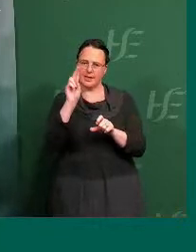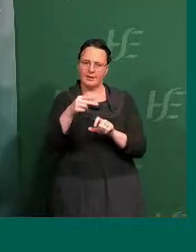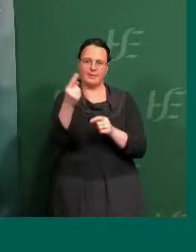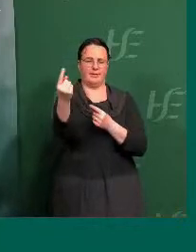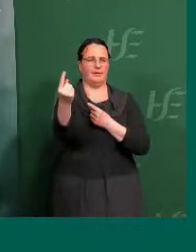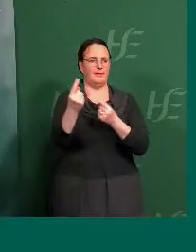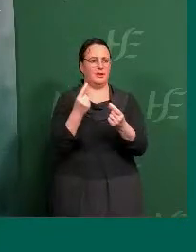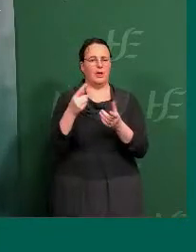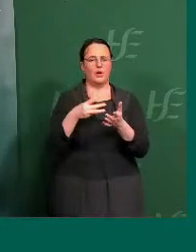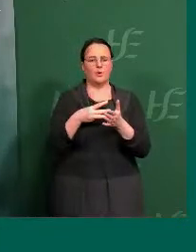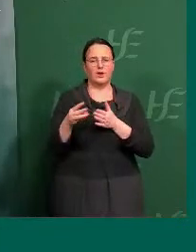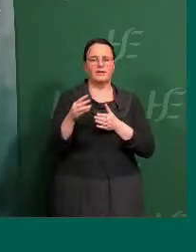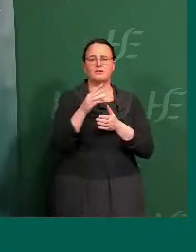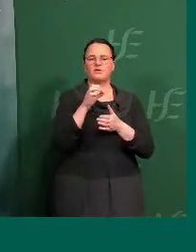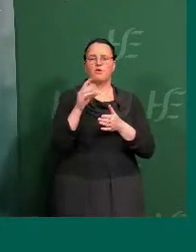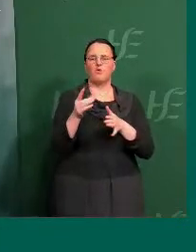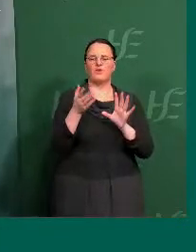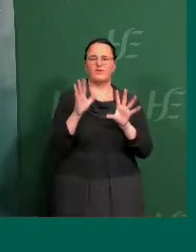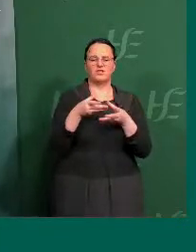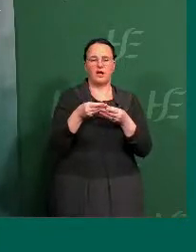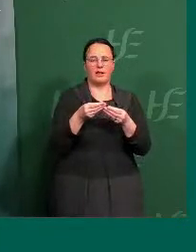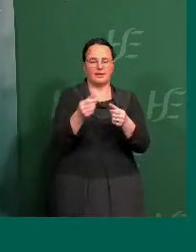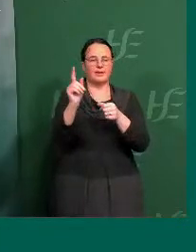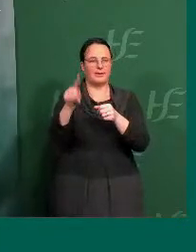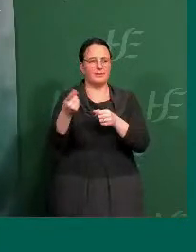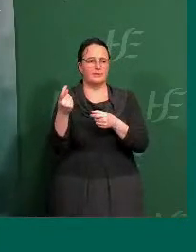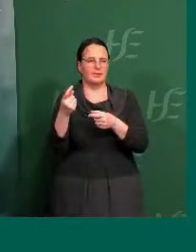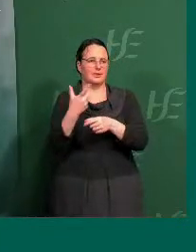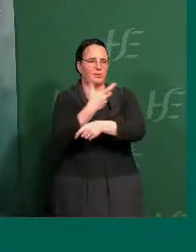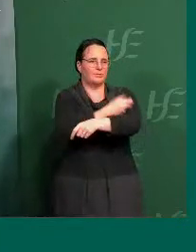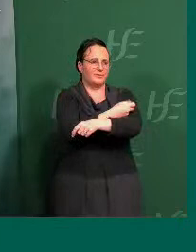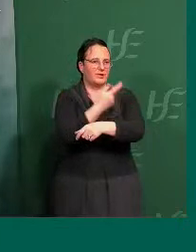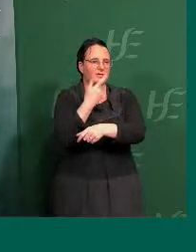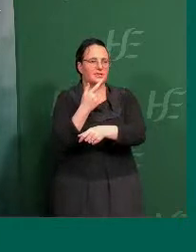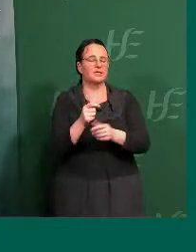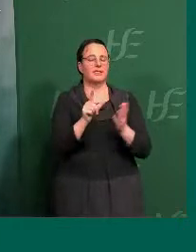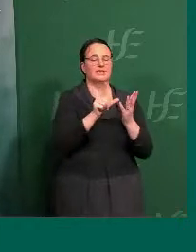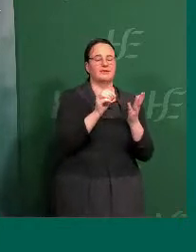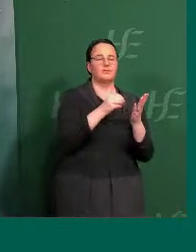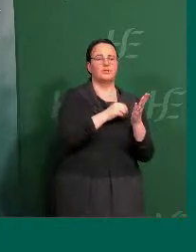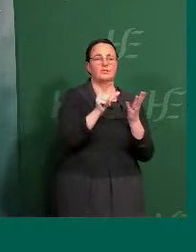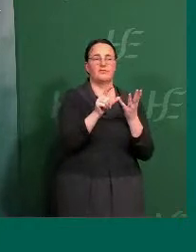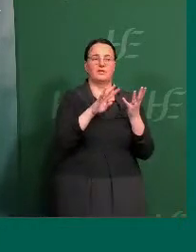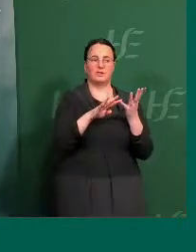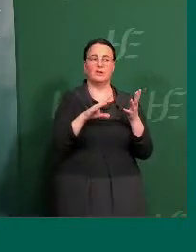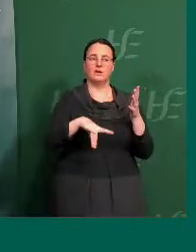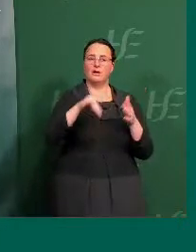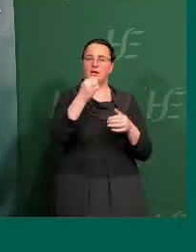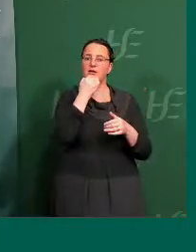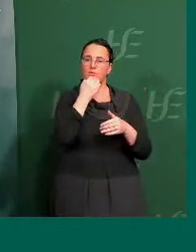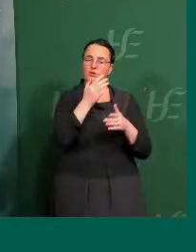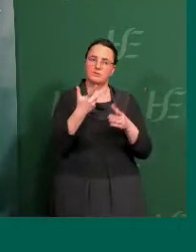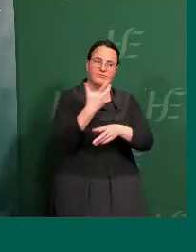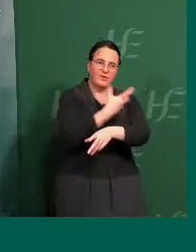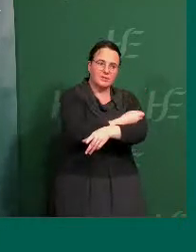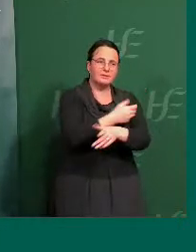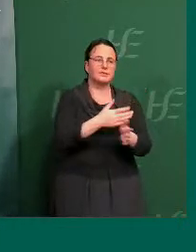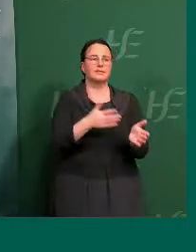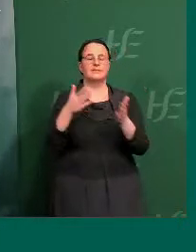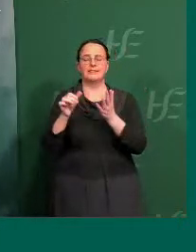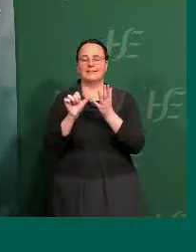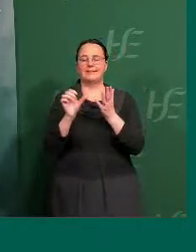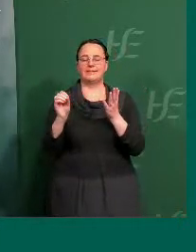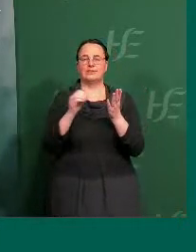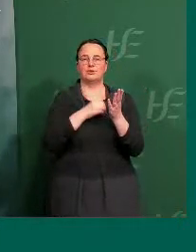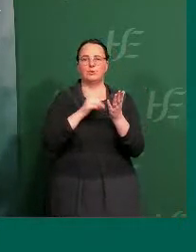forward when they pass the due date. 70 to 79, again, substantially completed, big numbers through. 60 to 69 now